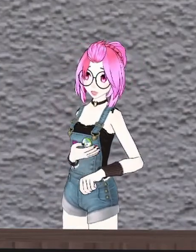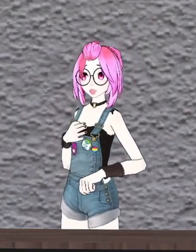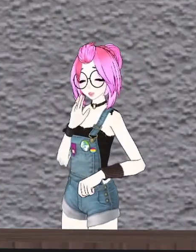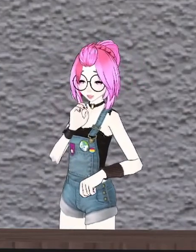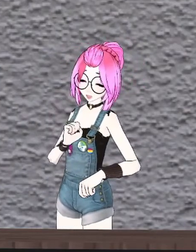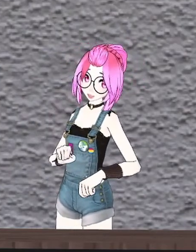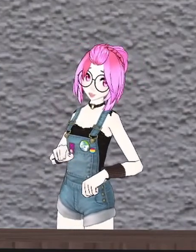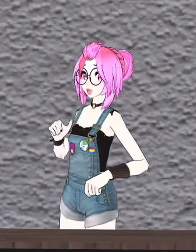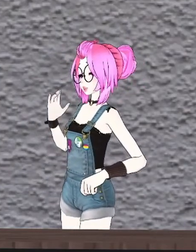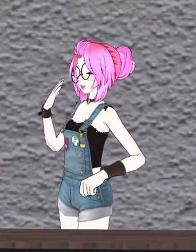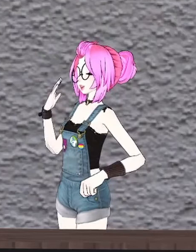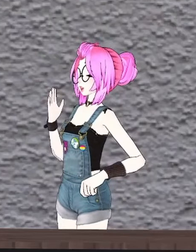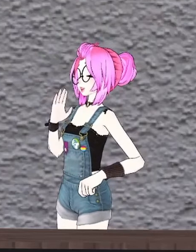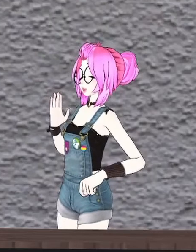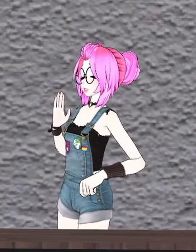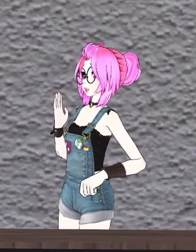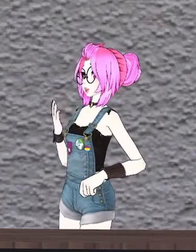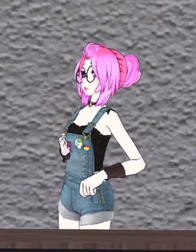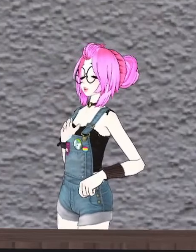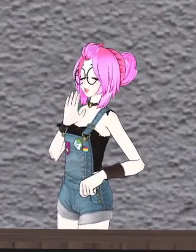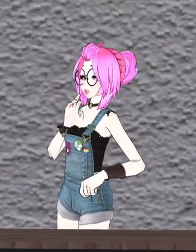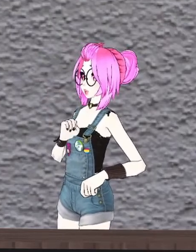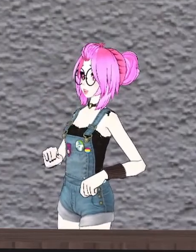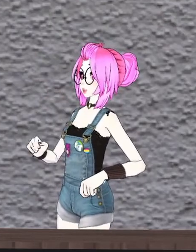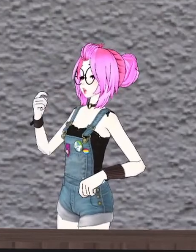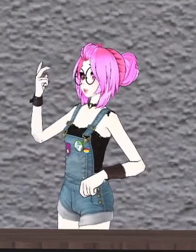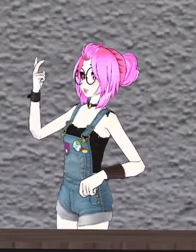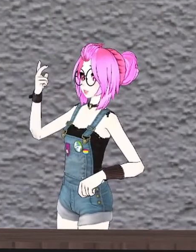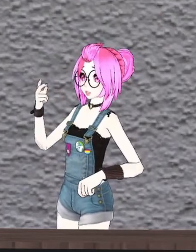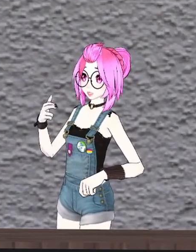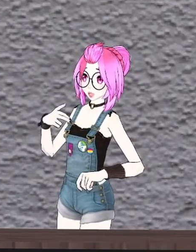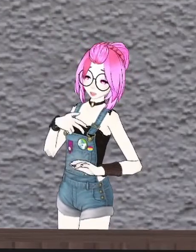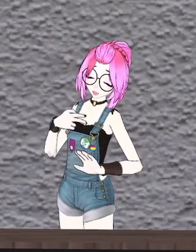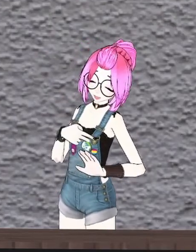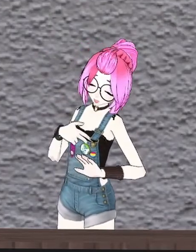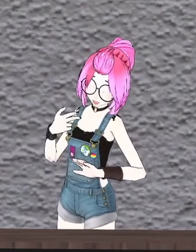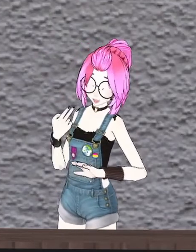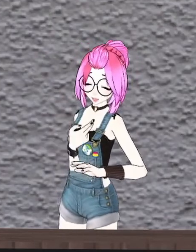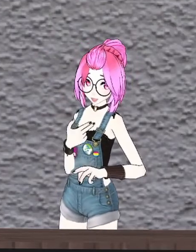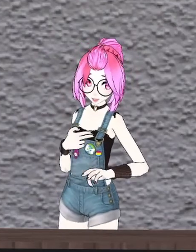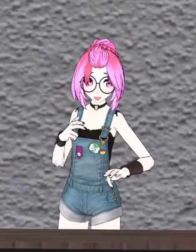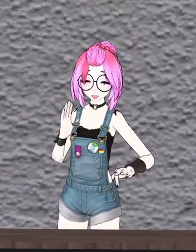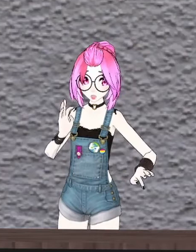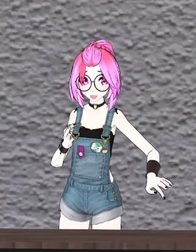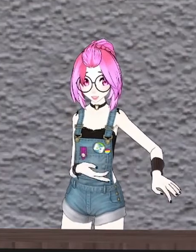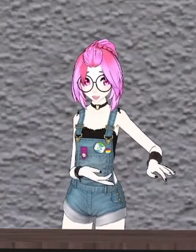Boss, that's an older sign. I know that is a sign. It's a lot older though. The reason is, personally, the reason I don't use it is it looks like the same sign